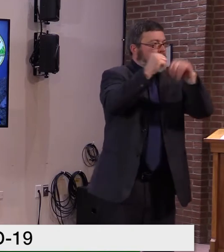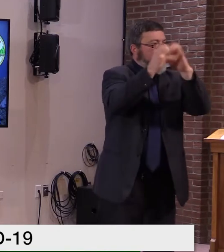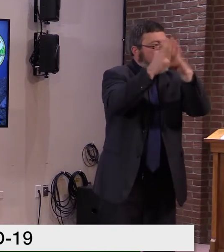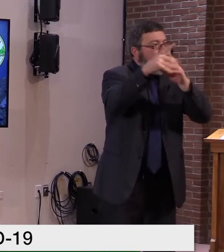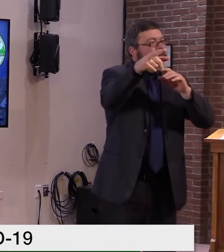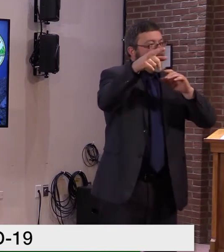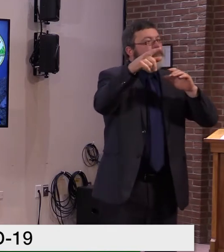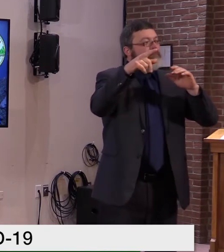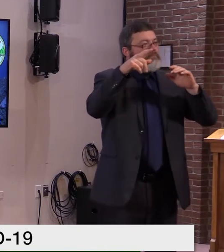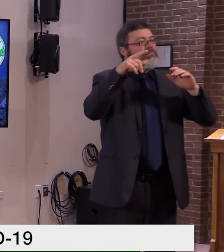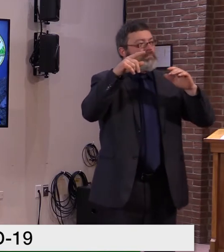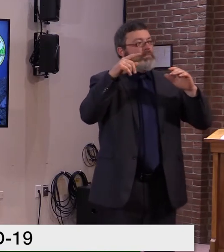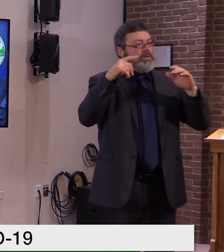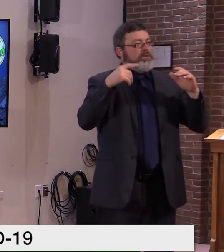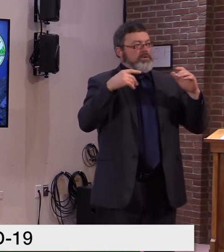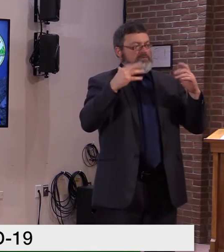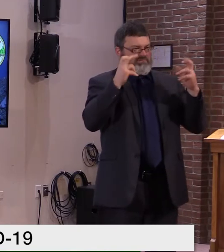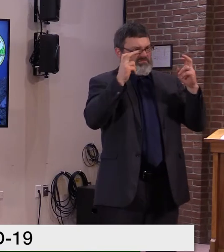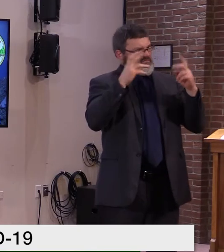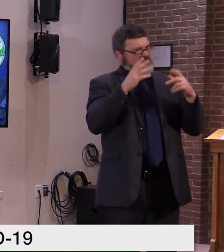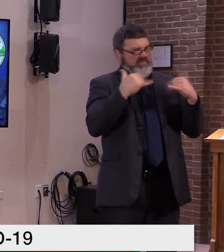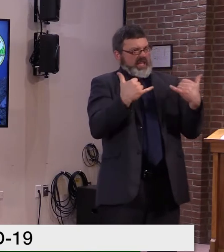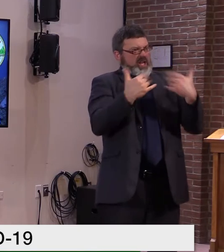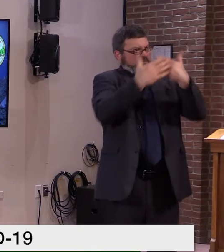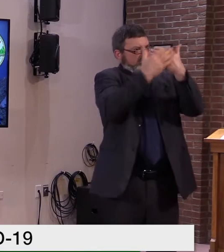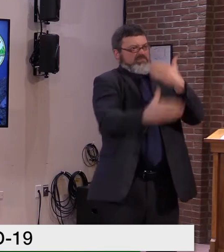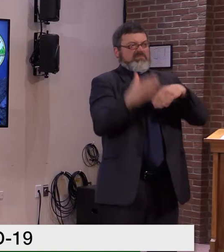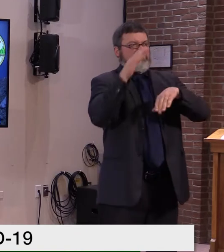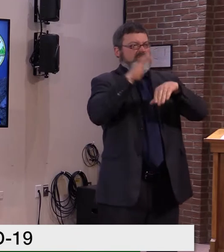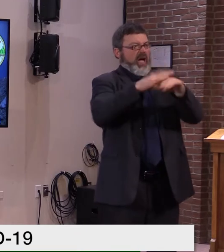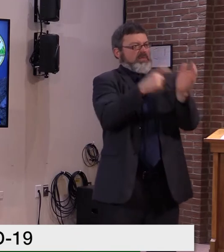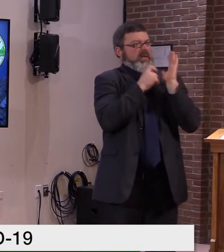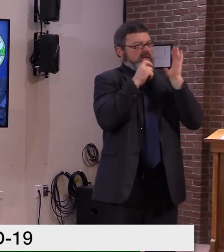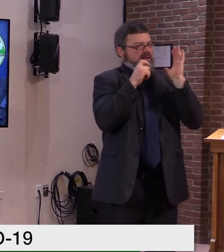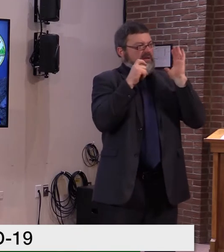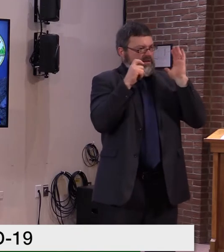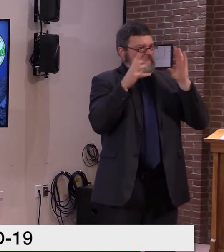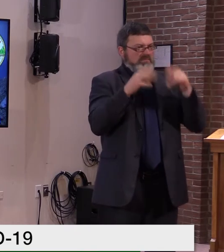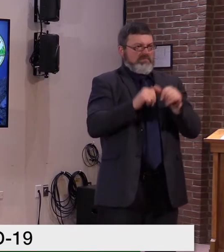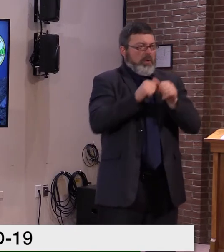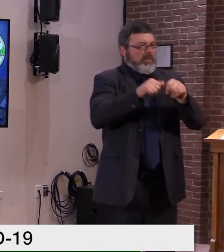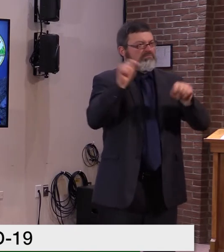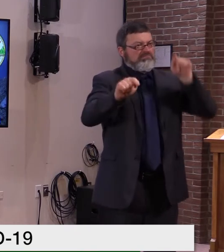on-demand sites located throughout Vermont with day, evening,